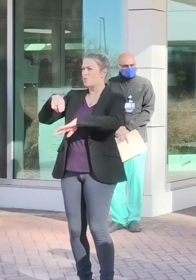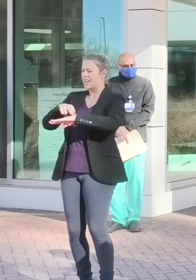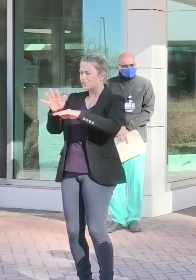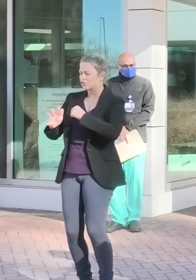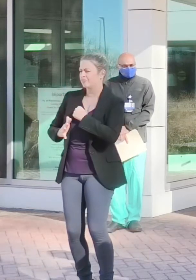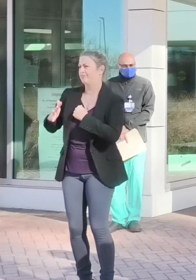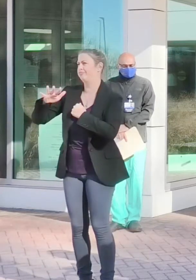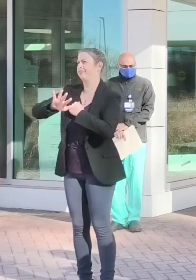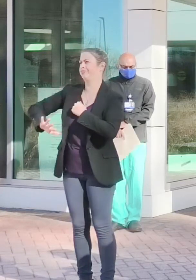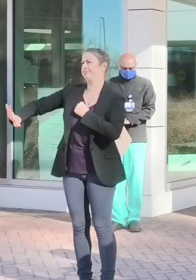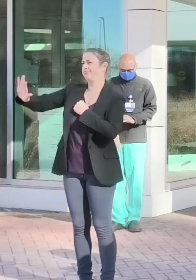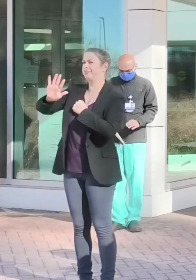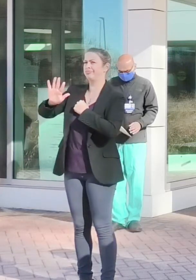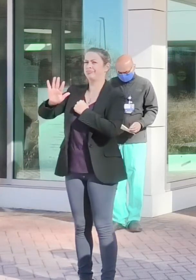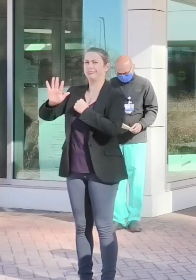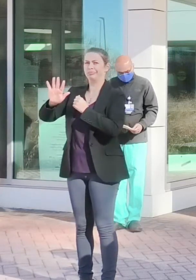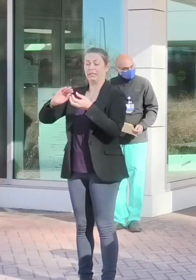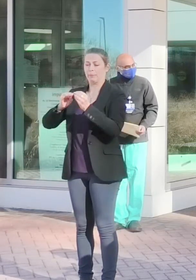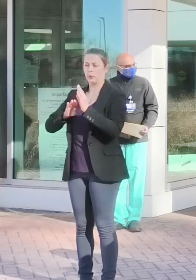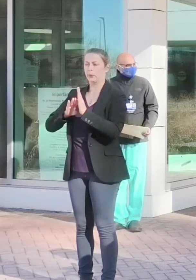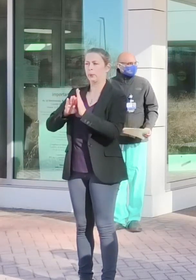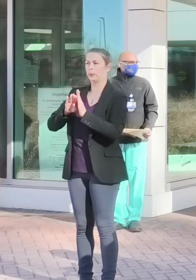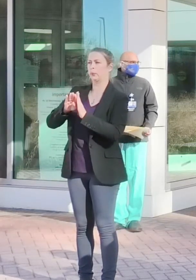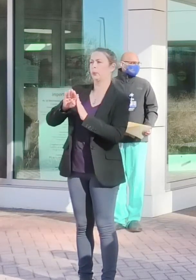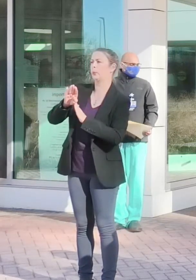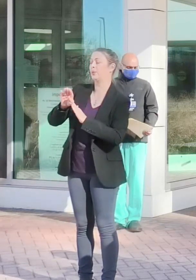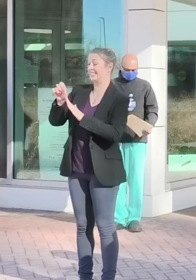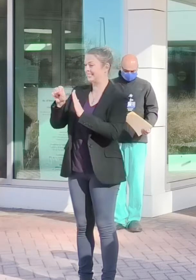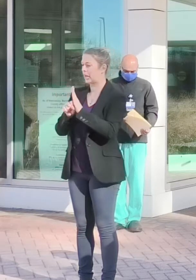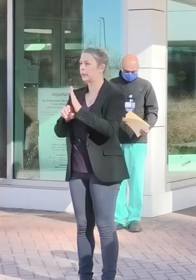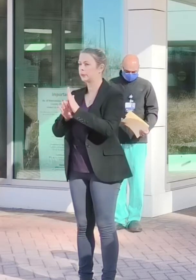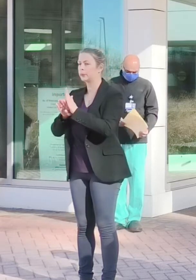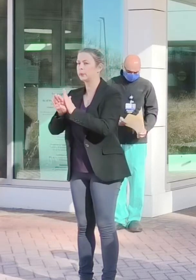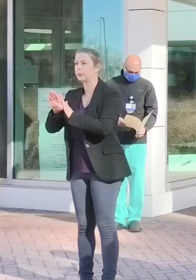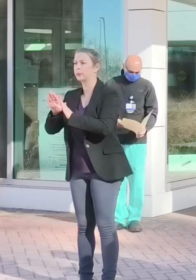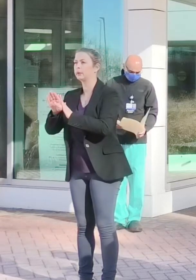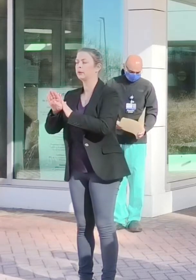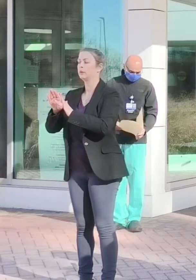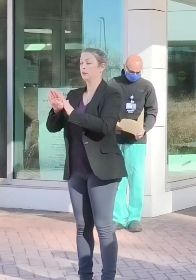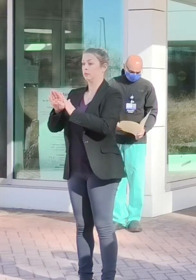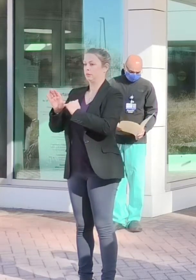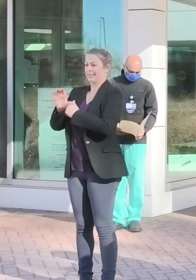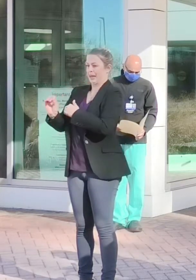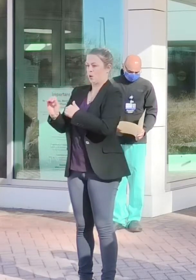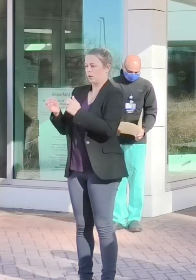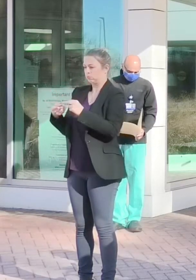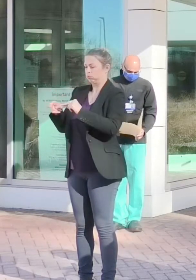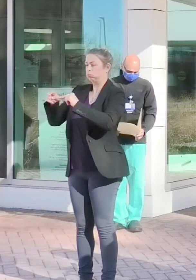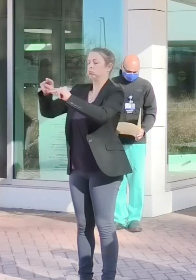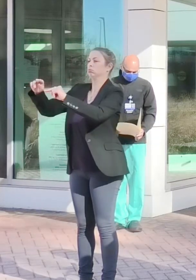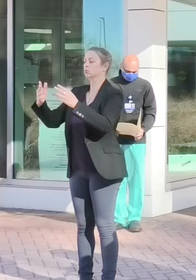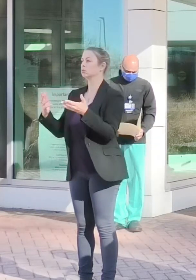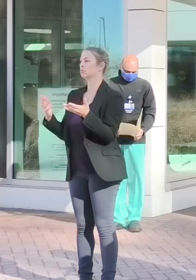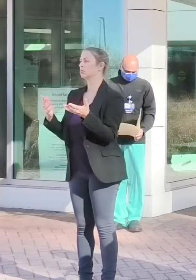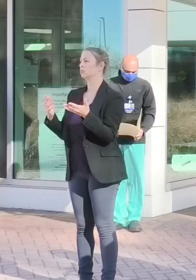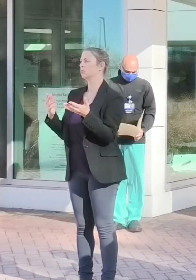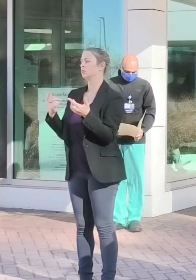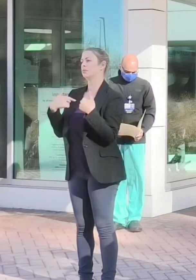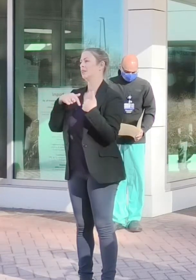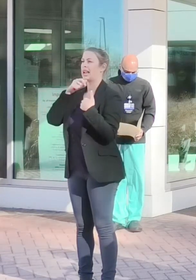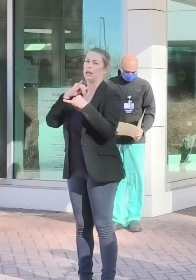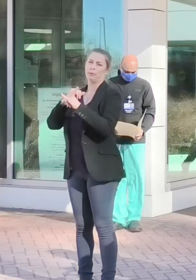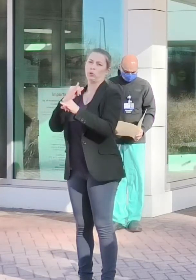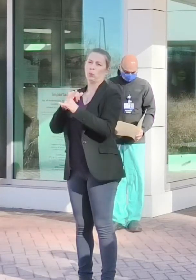state, and now our county. We are not immune. Our providers stand ready to continue providing